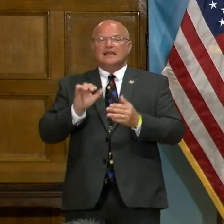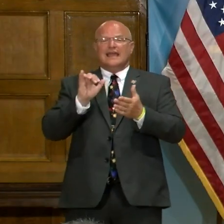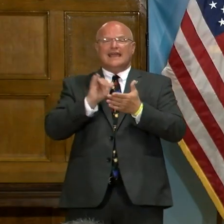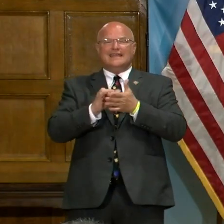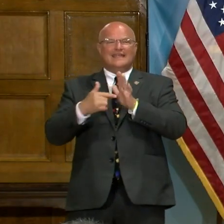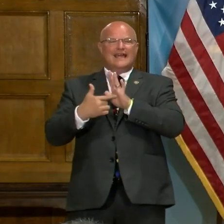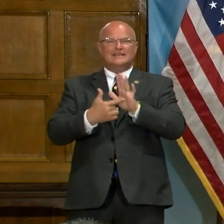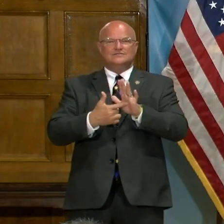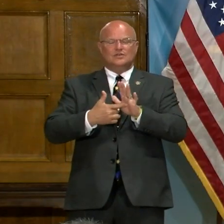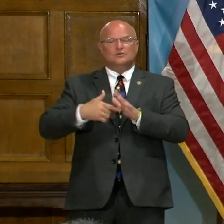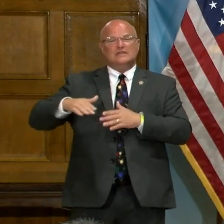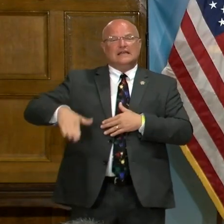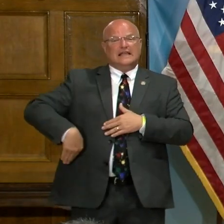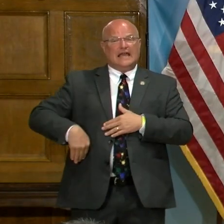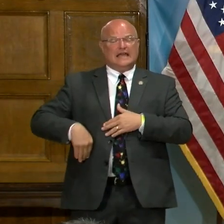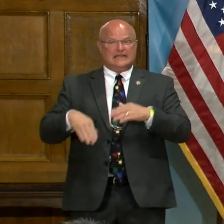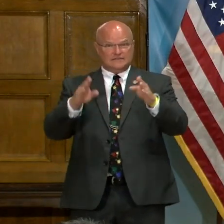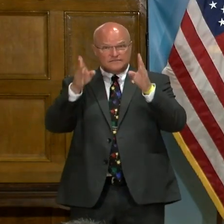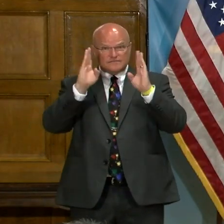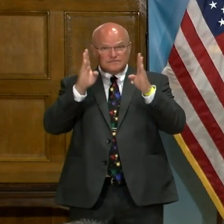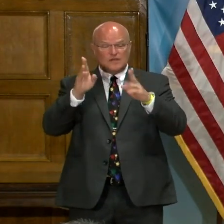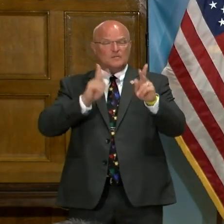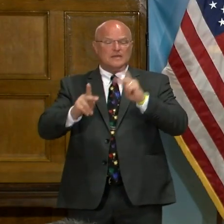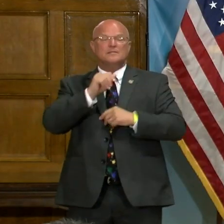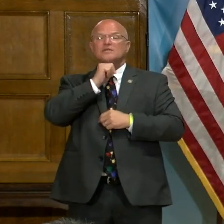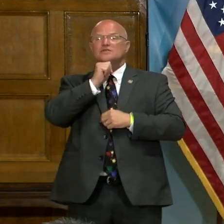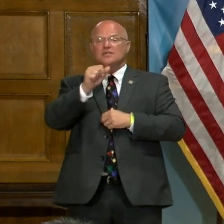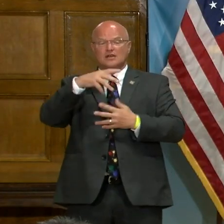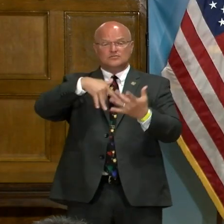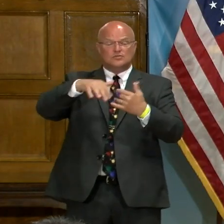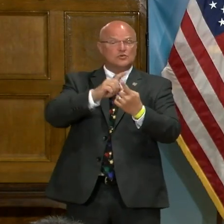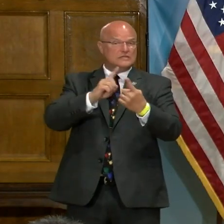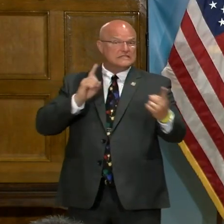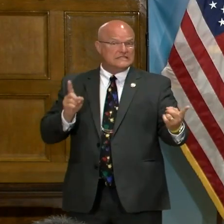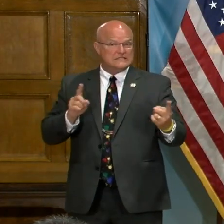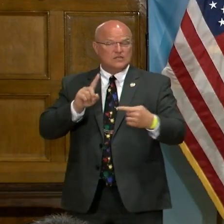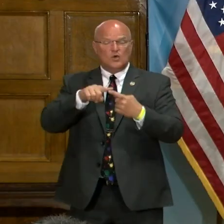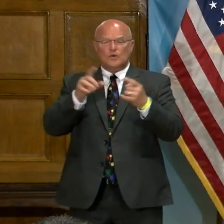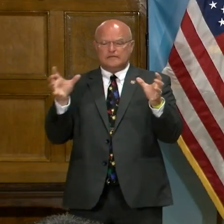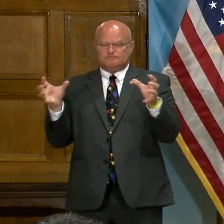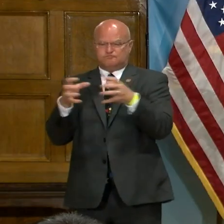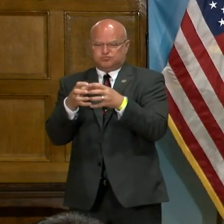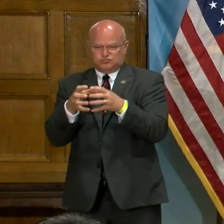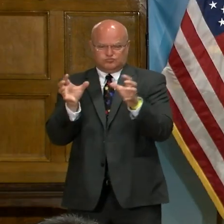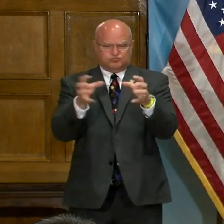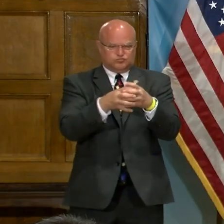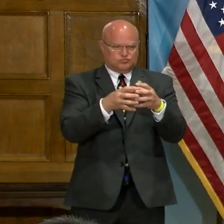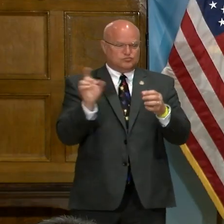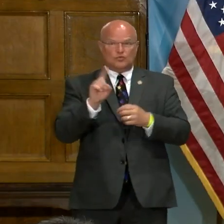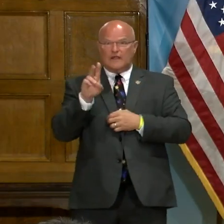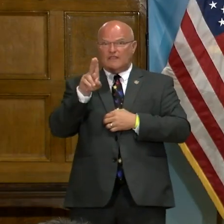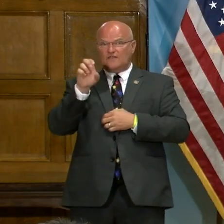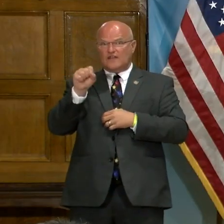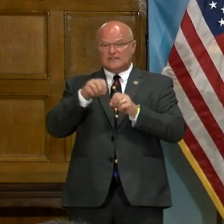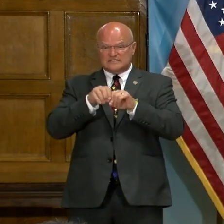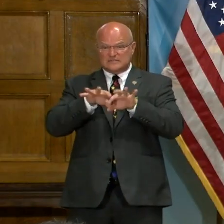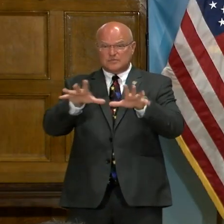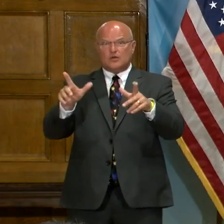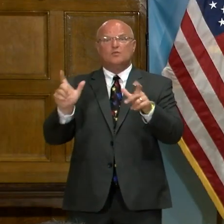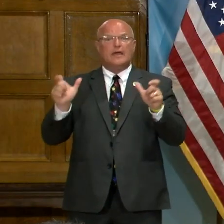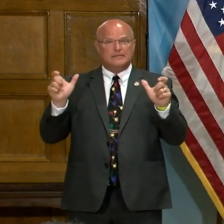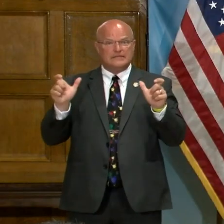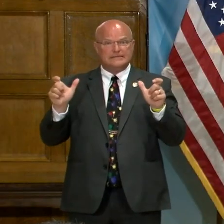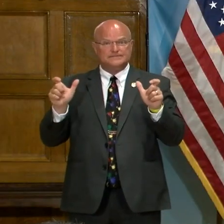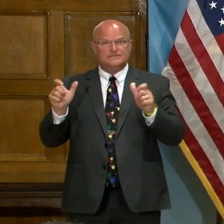that shows a lack of discipline when people are not socially distanced, whenever they are congregating, where the virus can spread